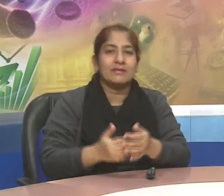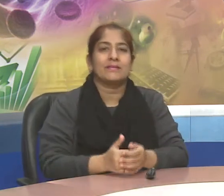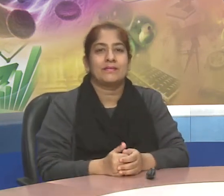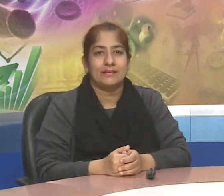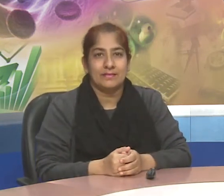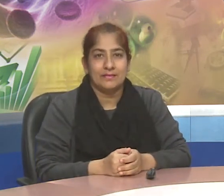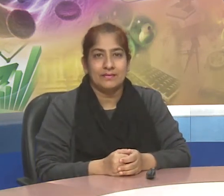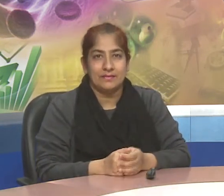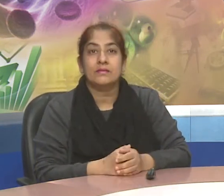pollution?